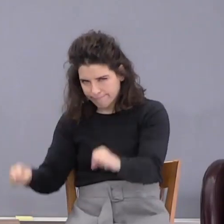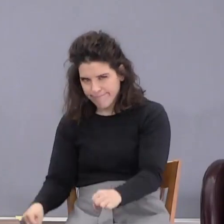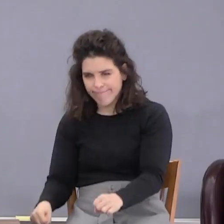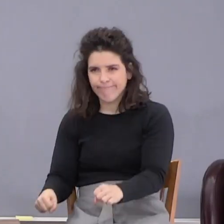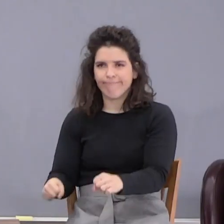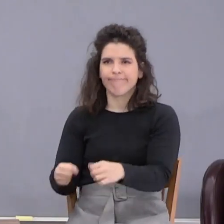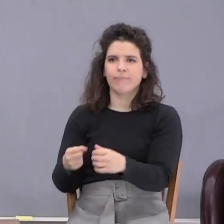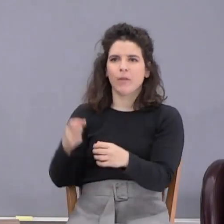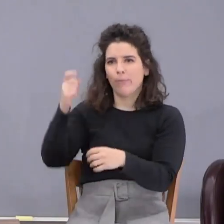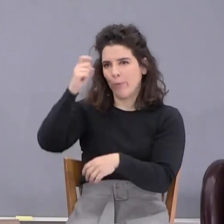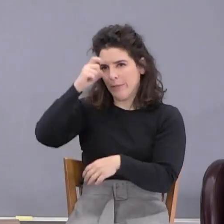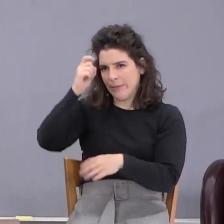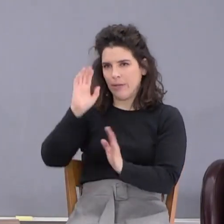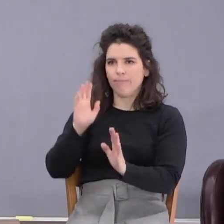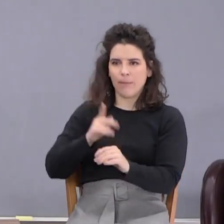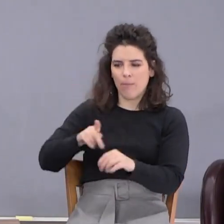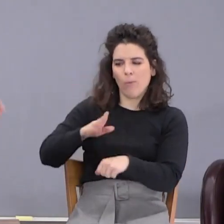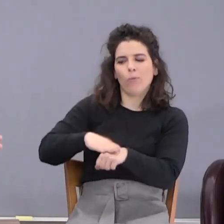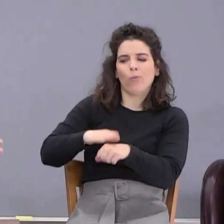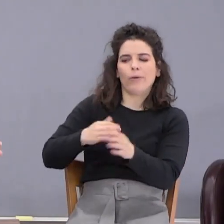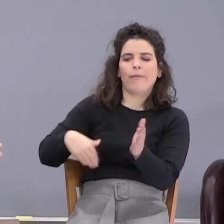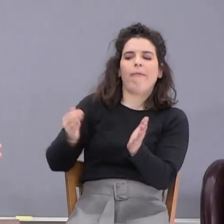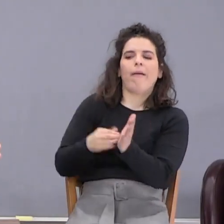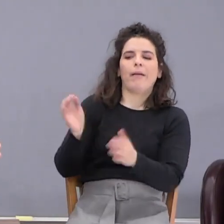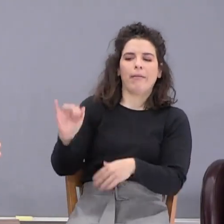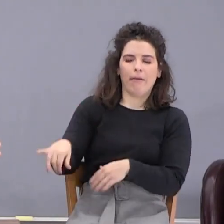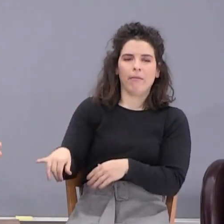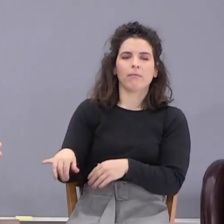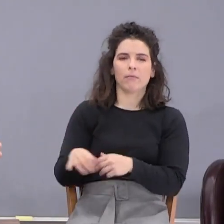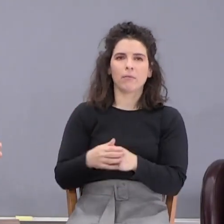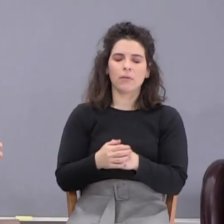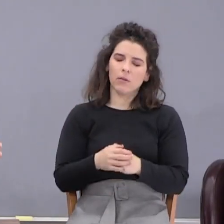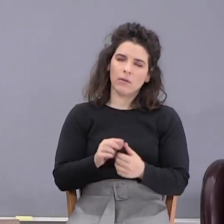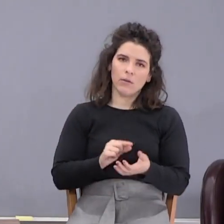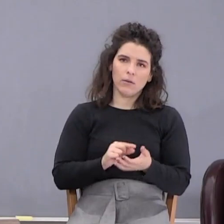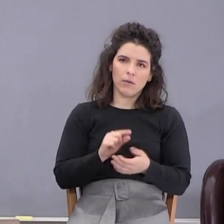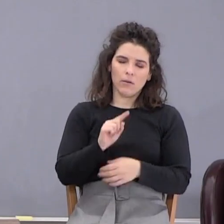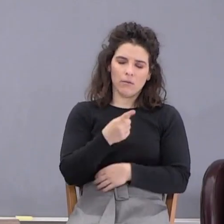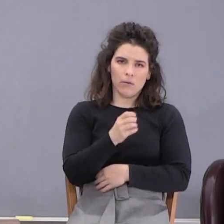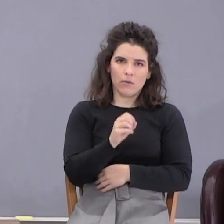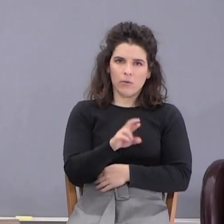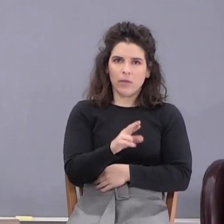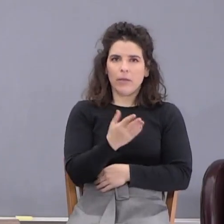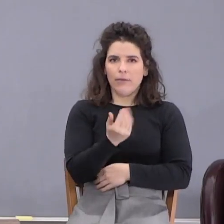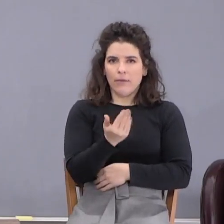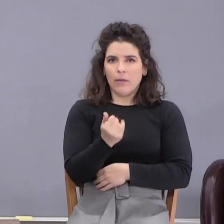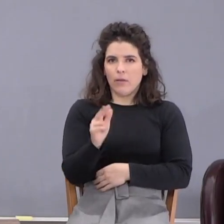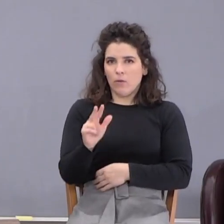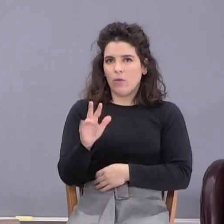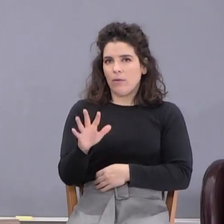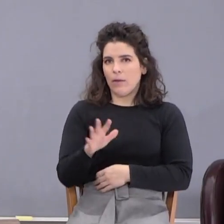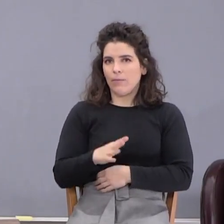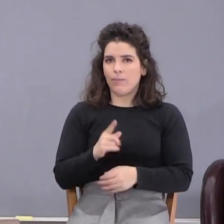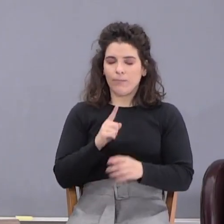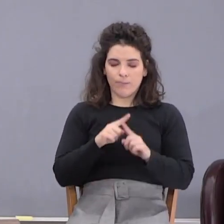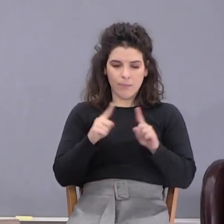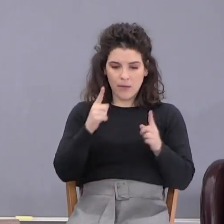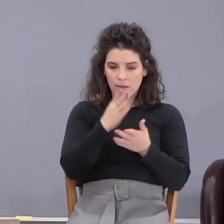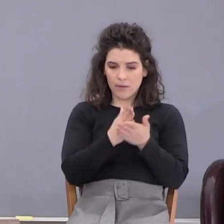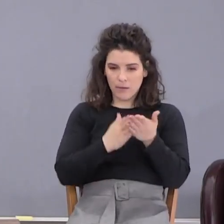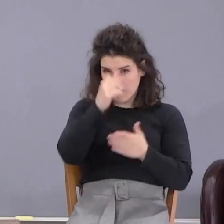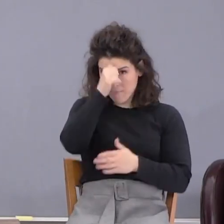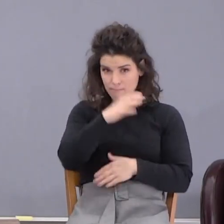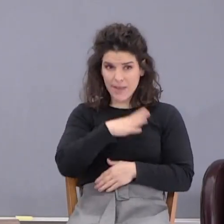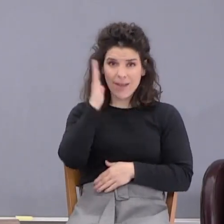world system of wisdom, all right? So in verse 35, 1 Corinthians chapter 15, but some man will say,